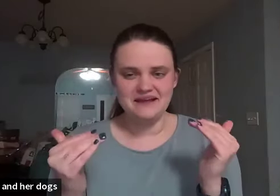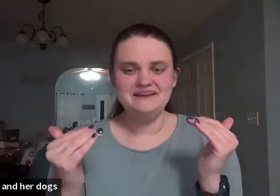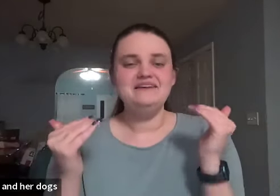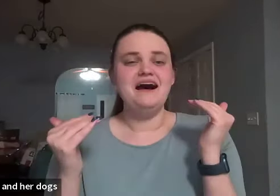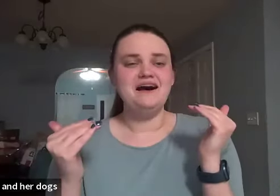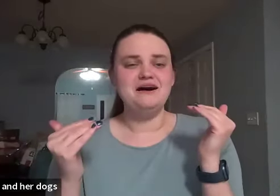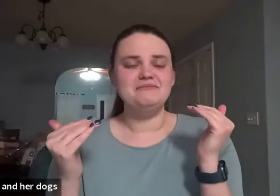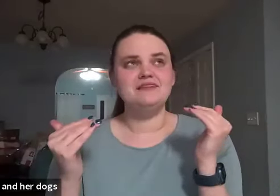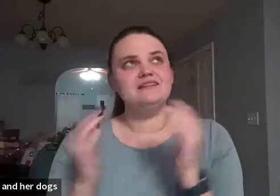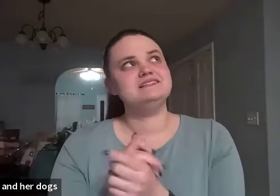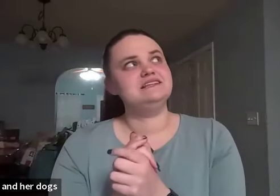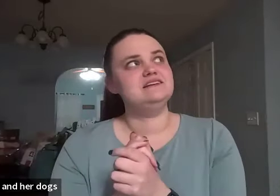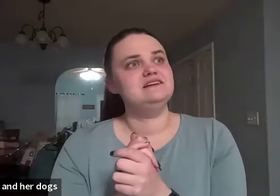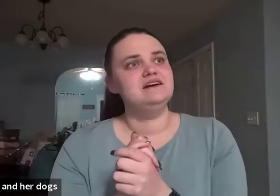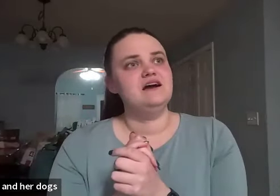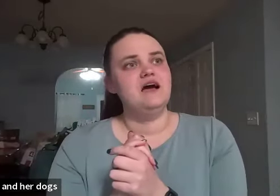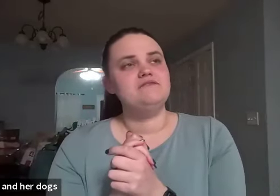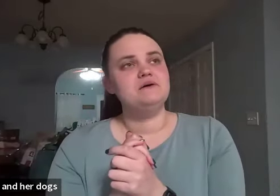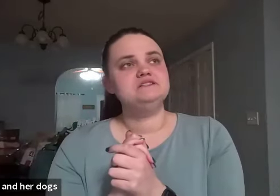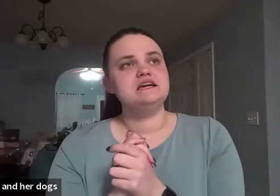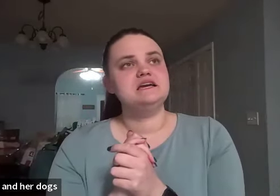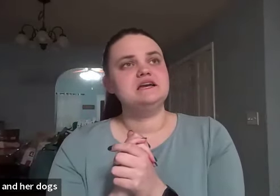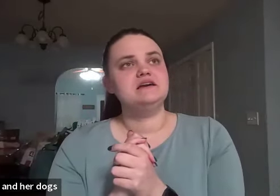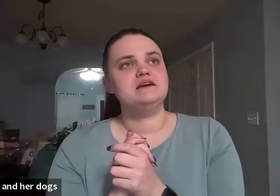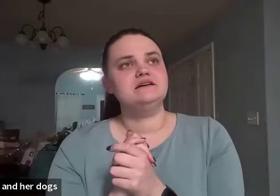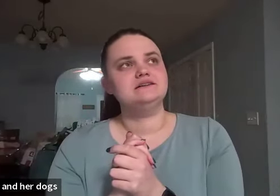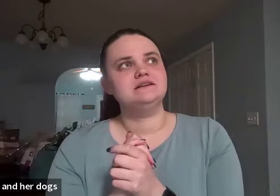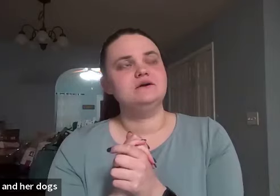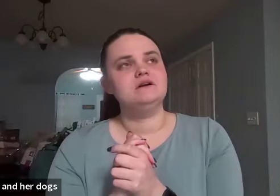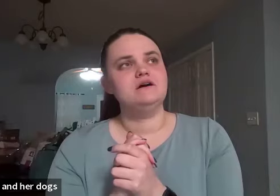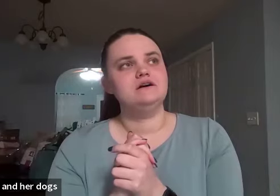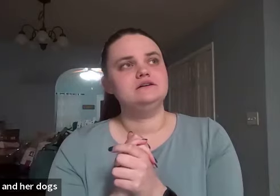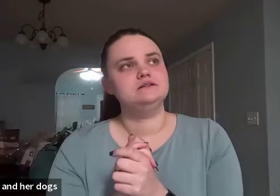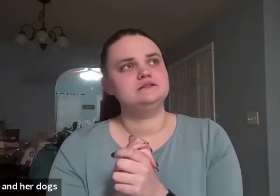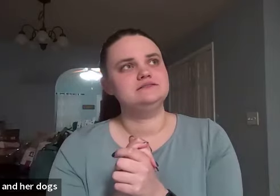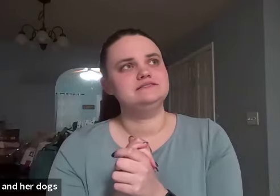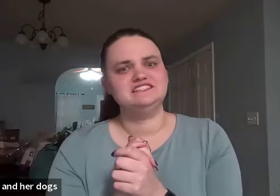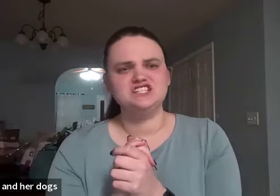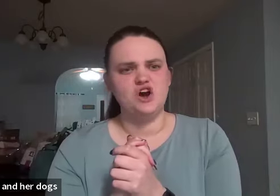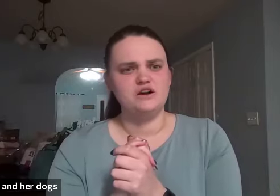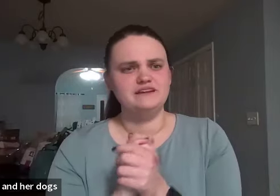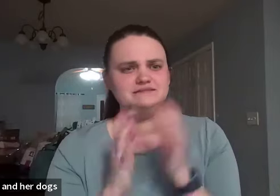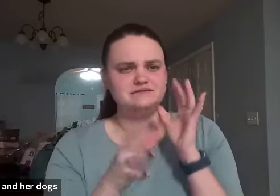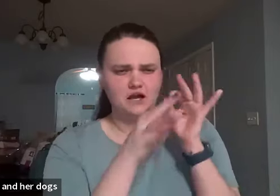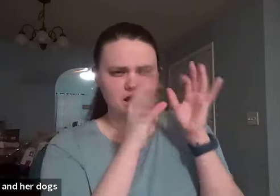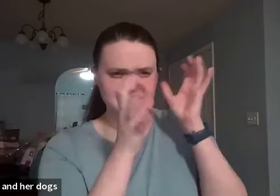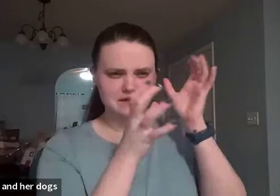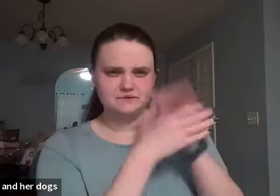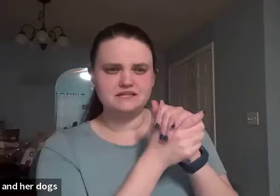But like let's see. If I were saying I don't want to, such a hard thing to like concept, because